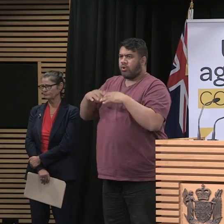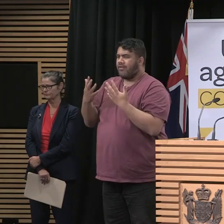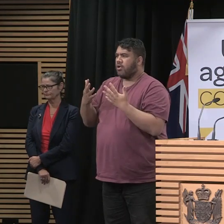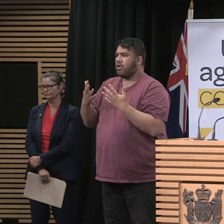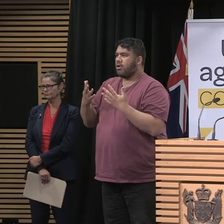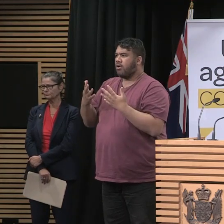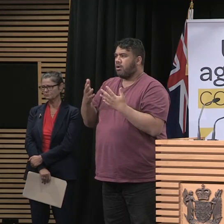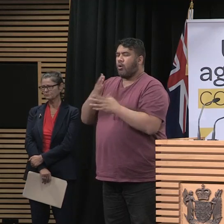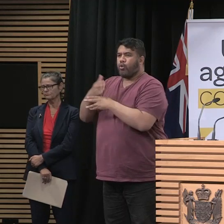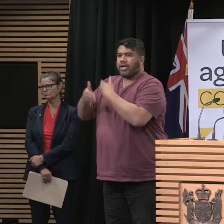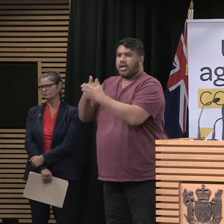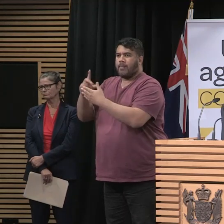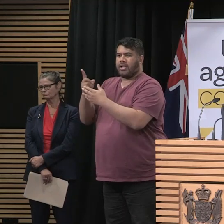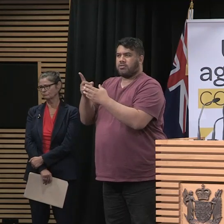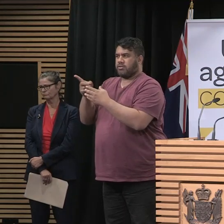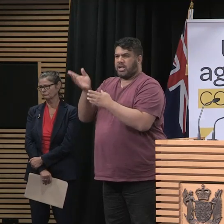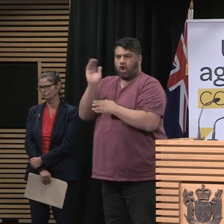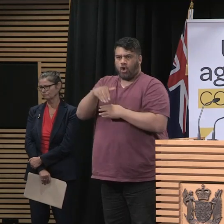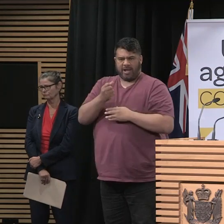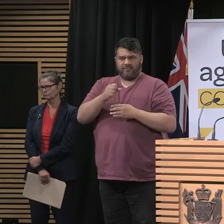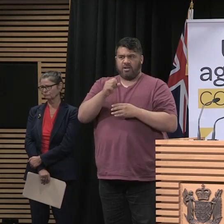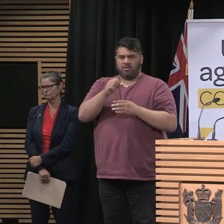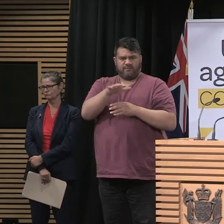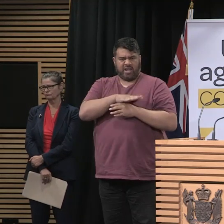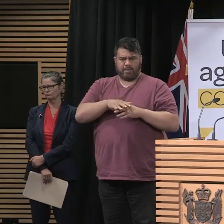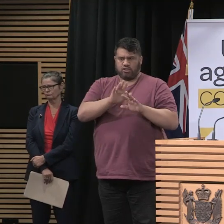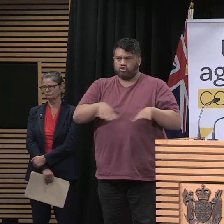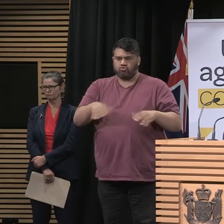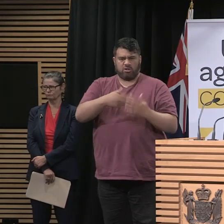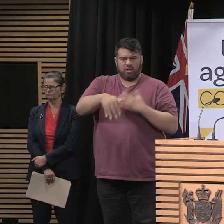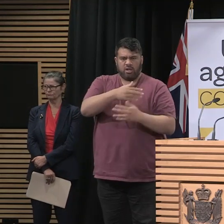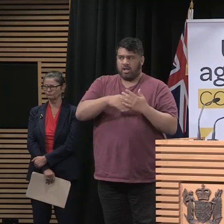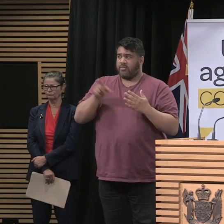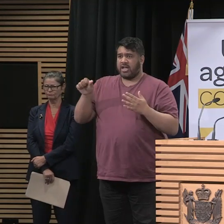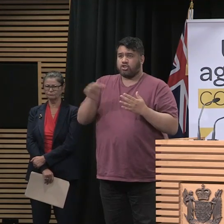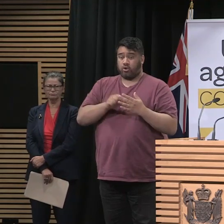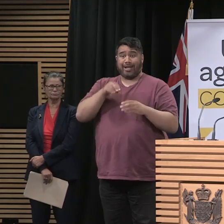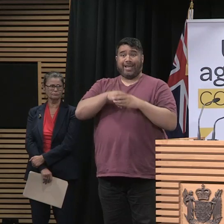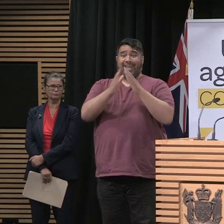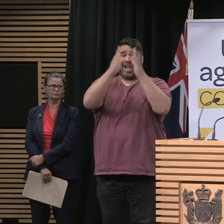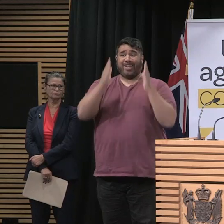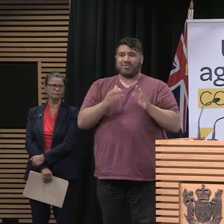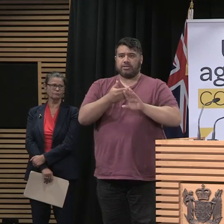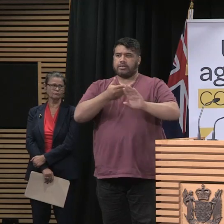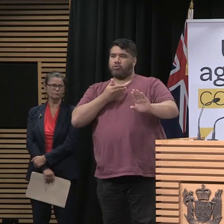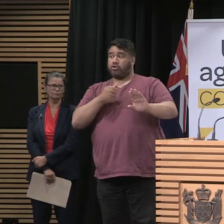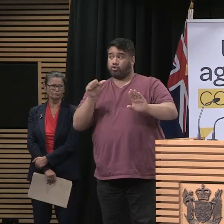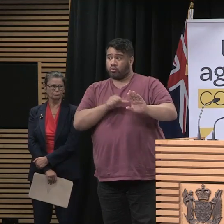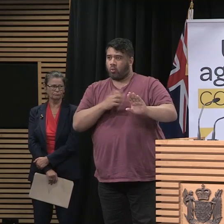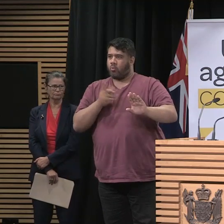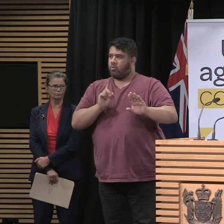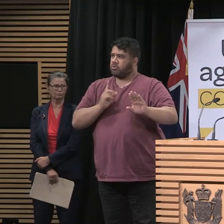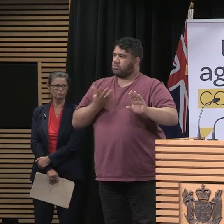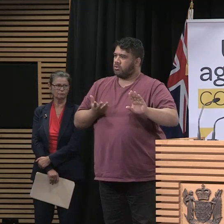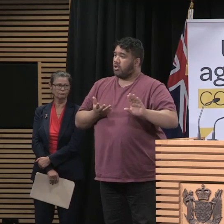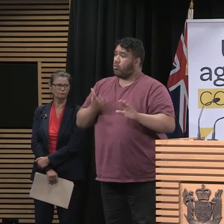brother, sister, whatever, do they need to isolate from the rest of the family because of the exposure that they're getting? Only if they